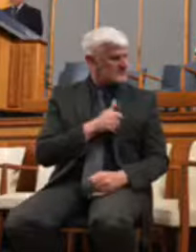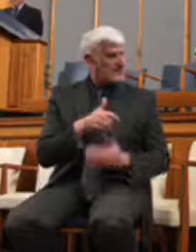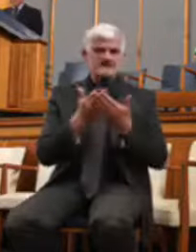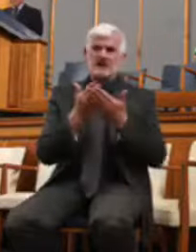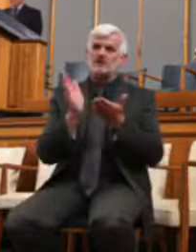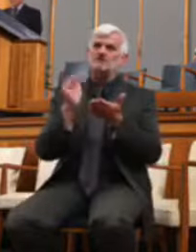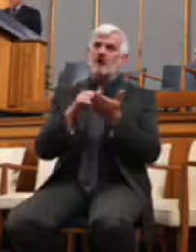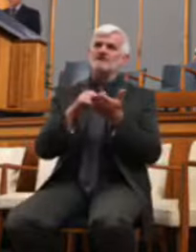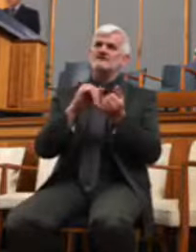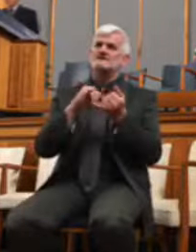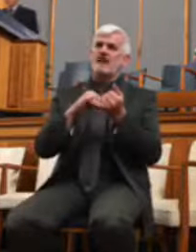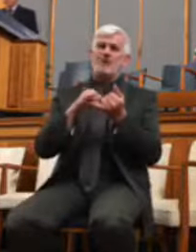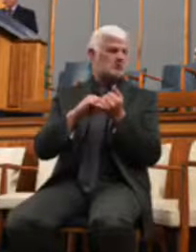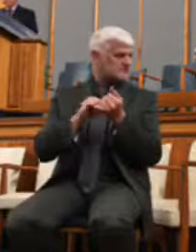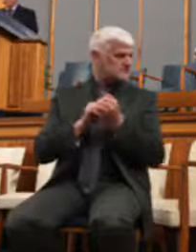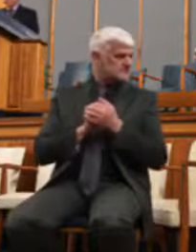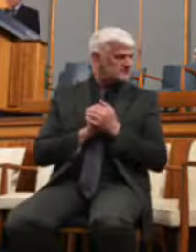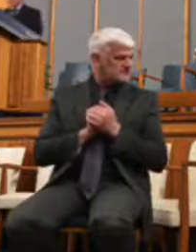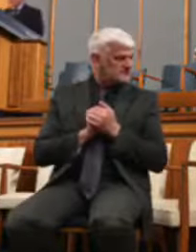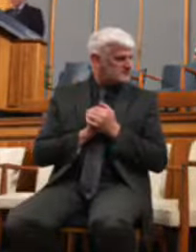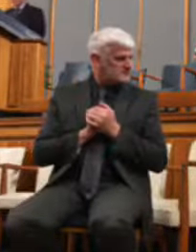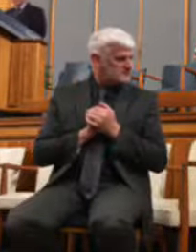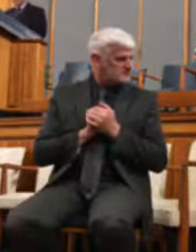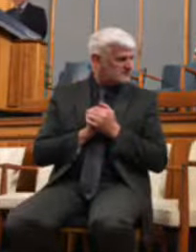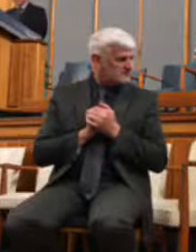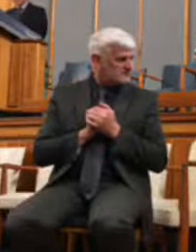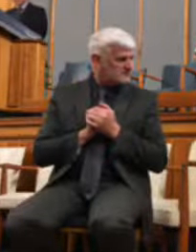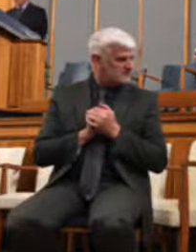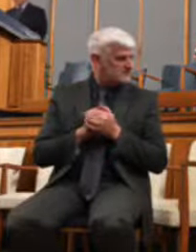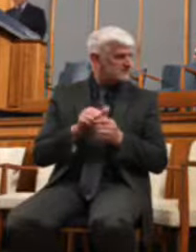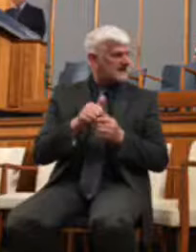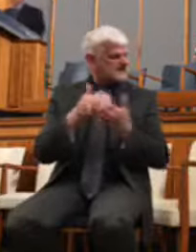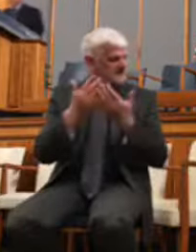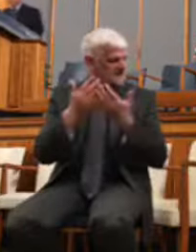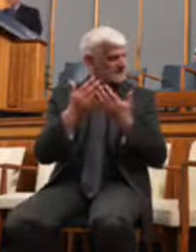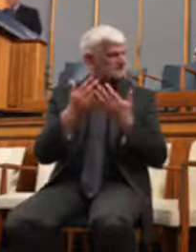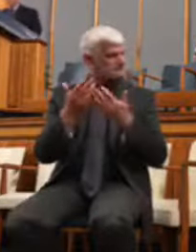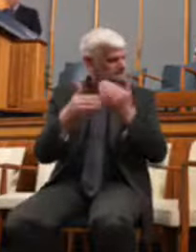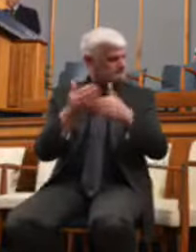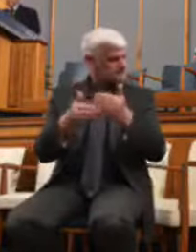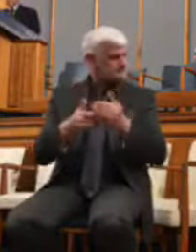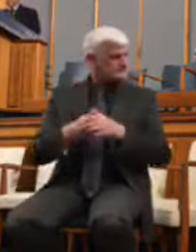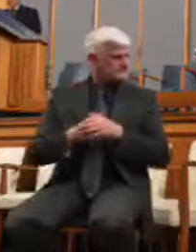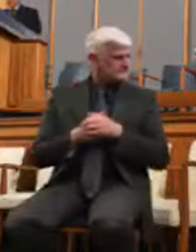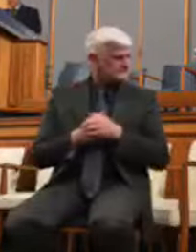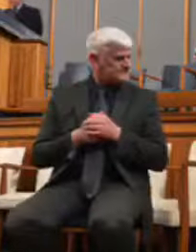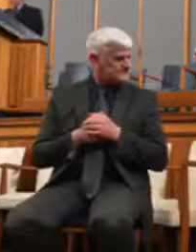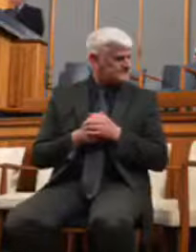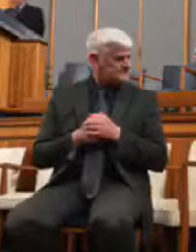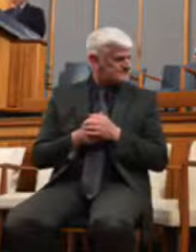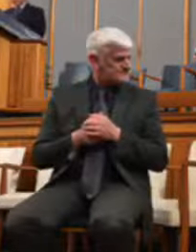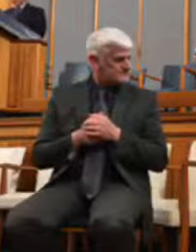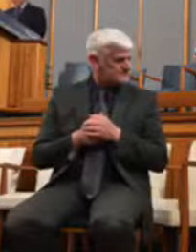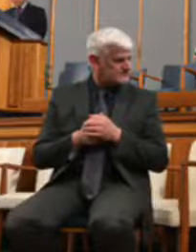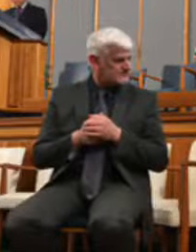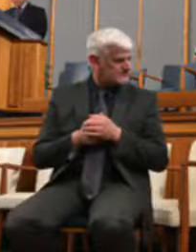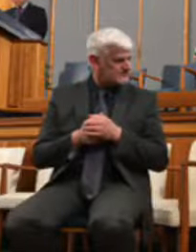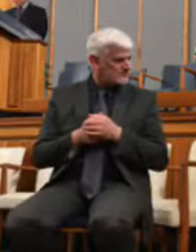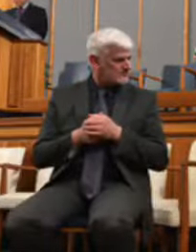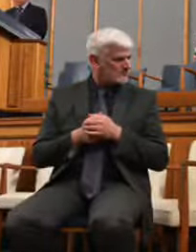arrived at Samos, and tarried at Trogyllium, and the next day we came to Miletus. For Paul